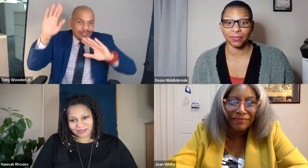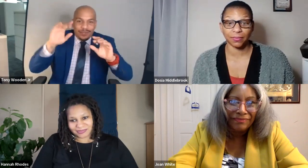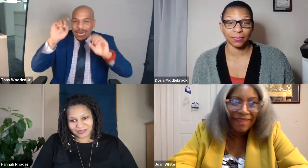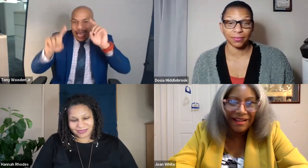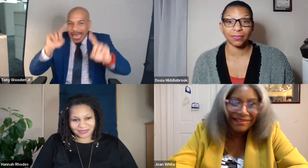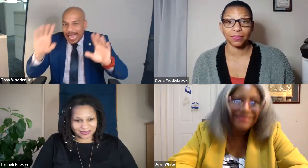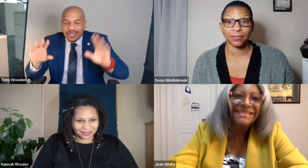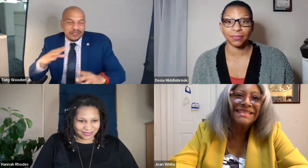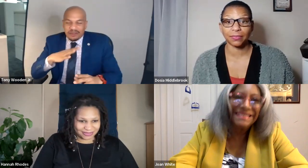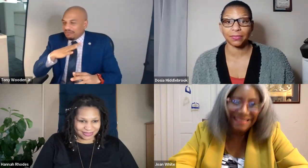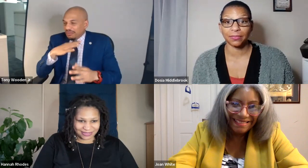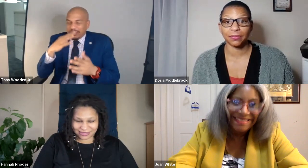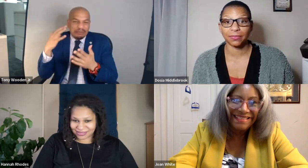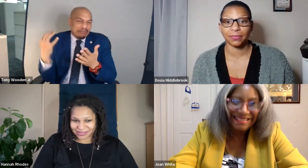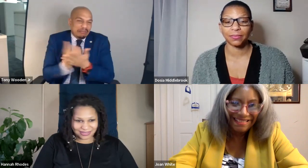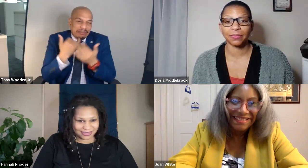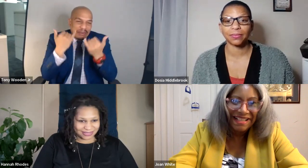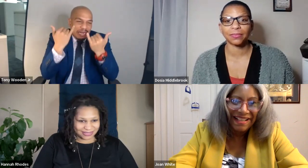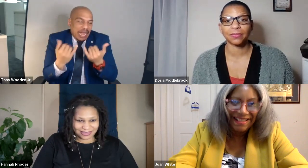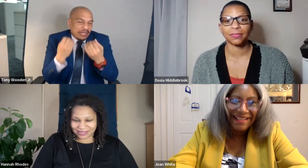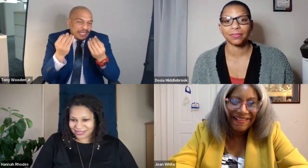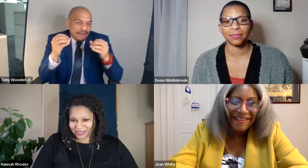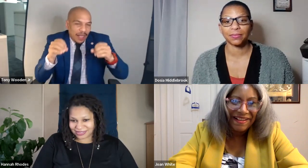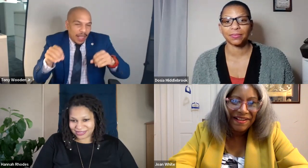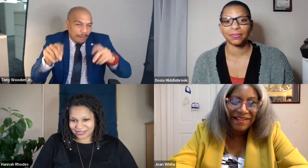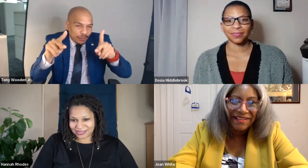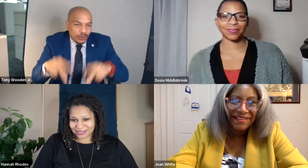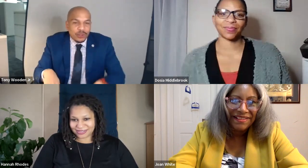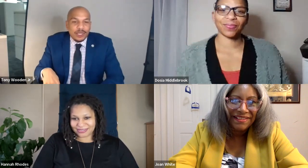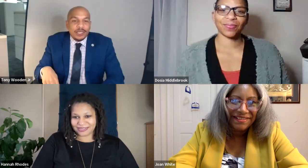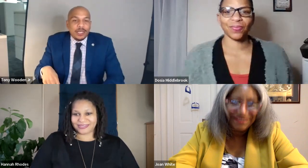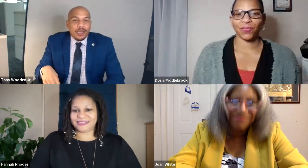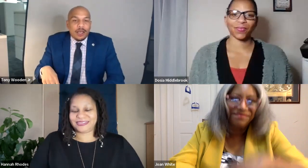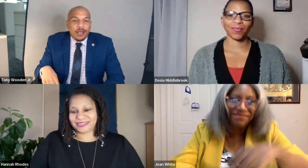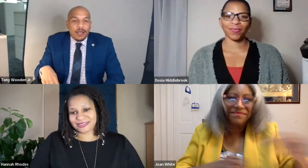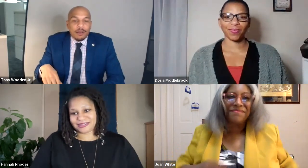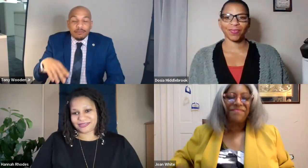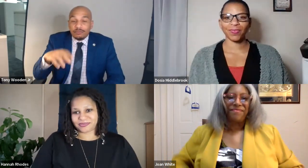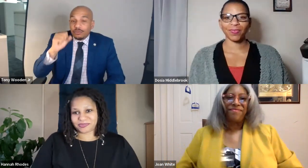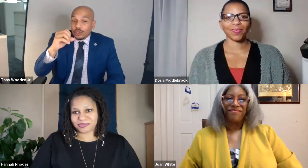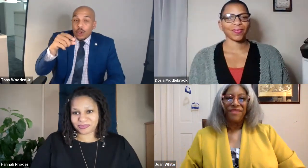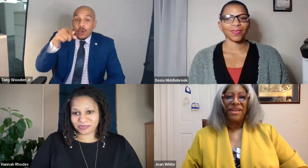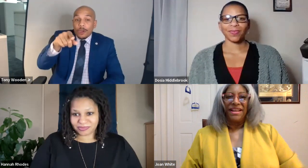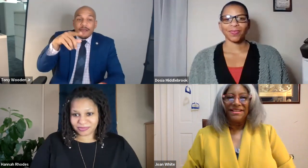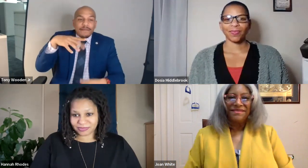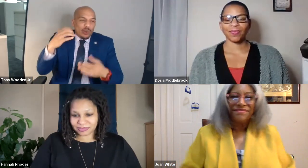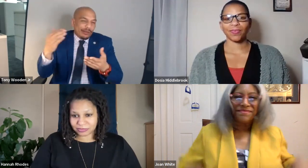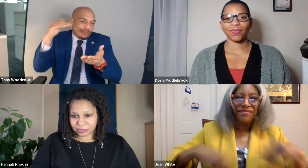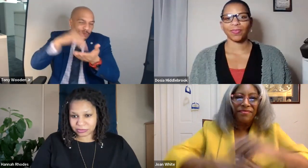of comments coming through, a lot of hands being raised. And so I guess we'll give an opportunity to the audience to make